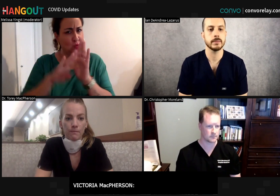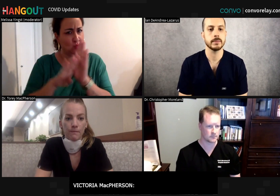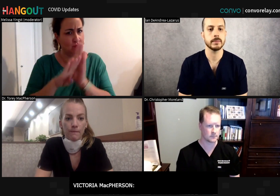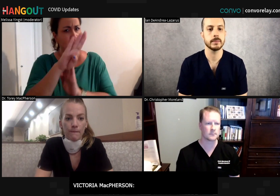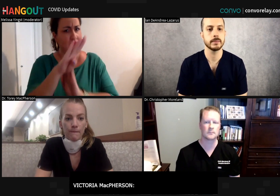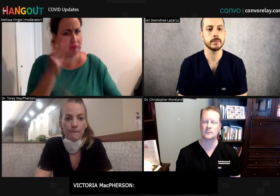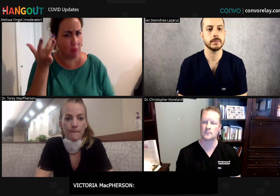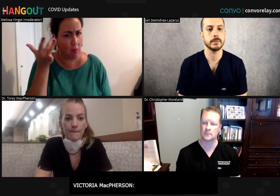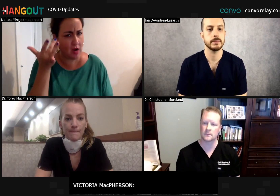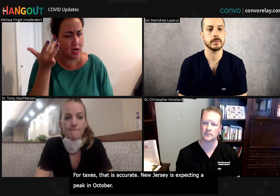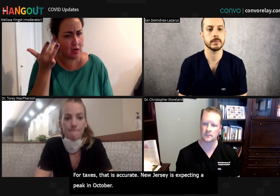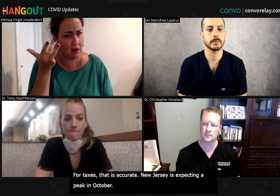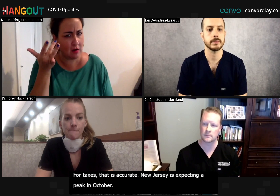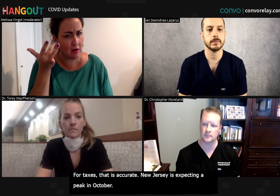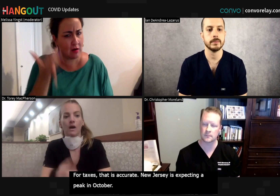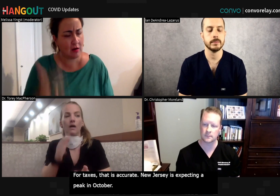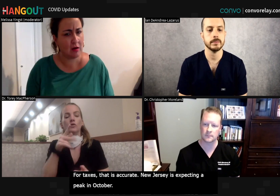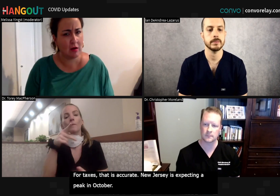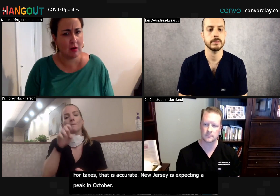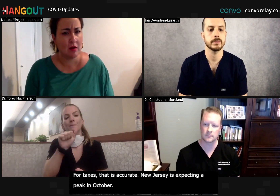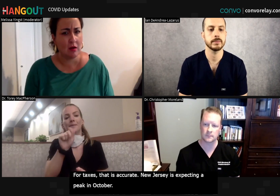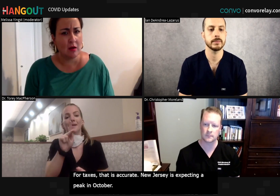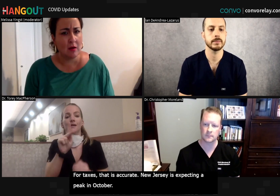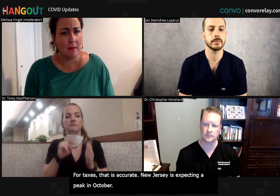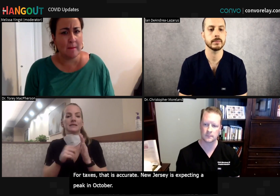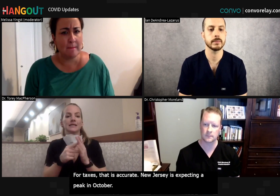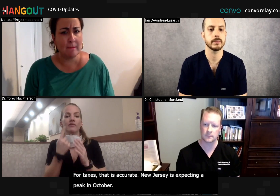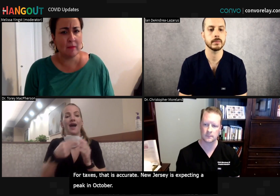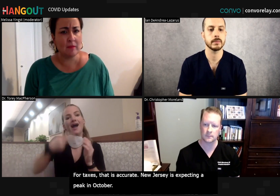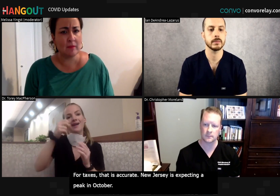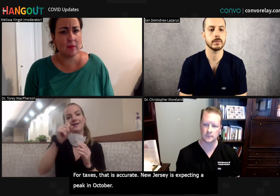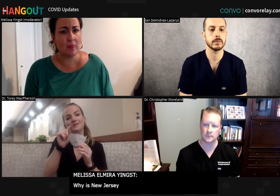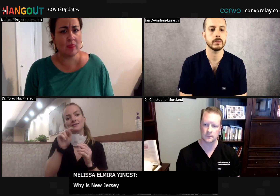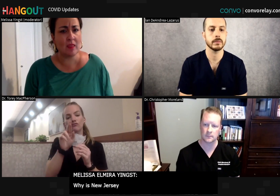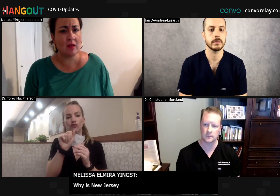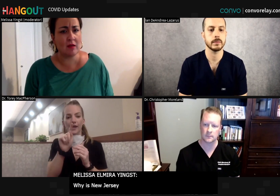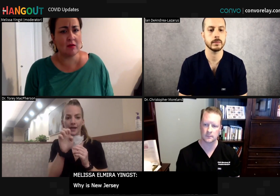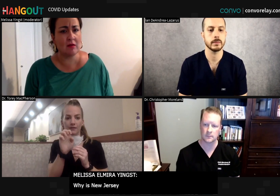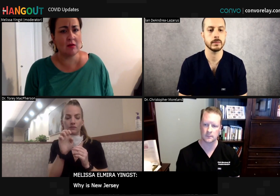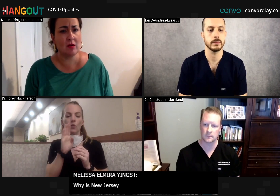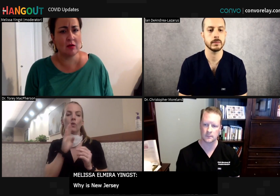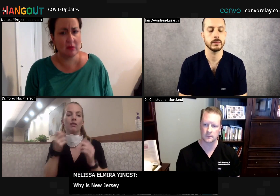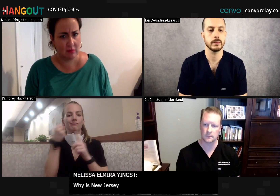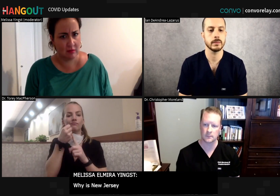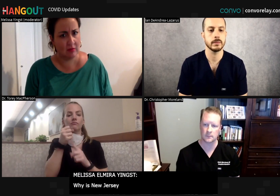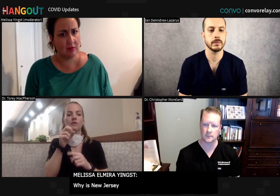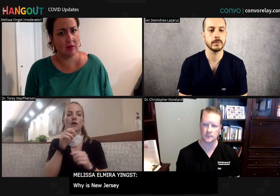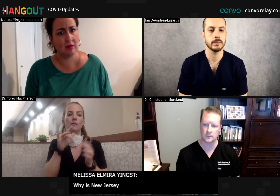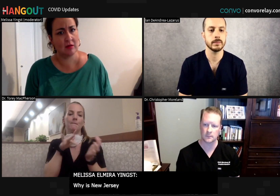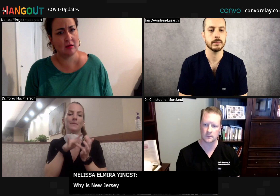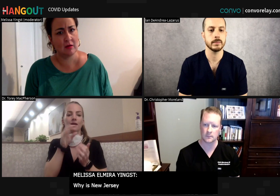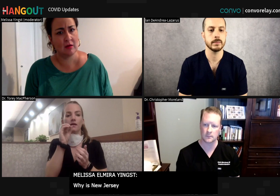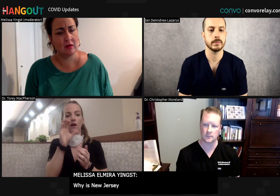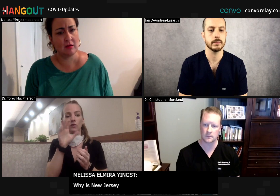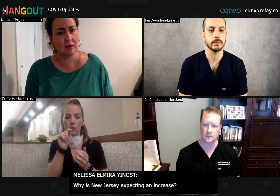is Melissa. Why is New Jersey expecting an increase? Well, when we say peak, peak is the highest rate, and